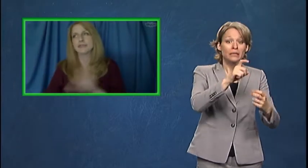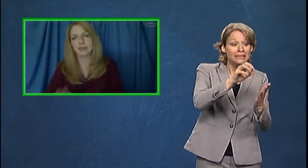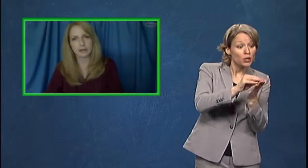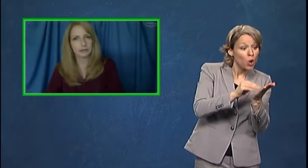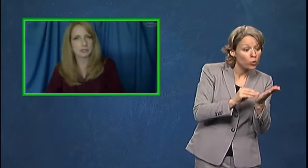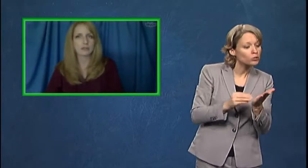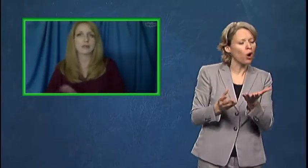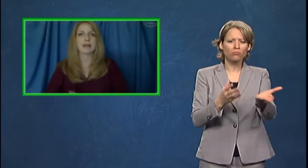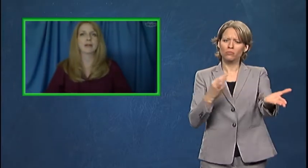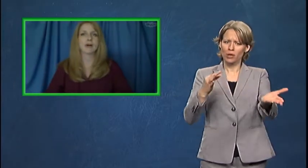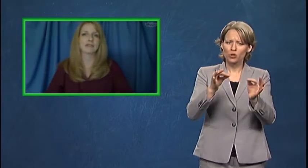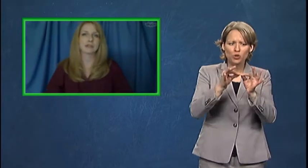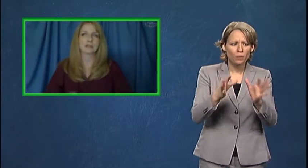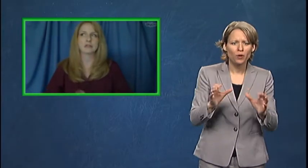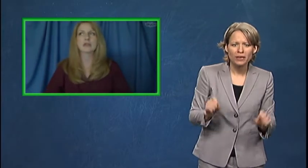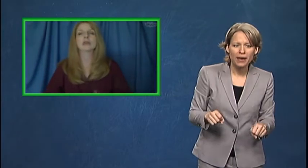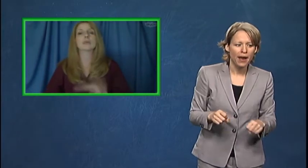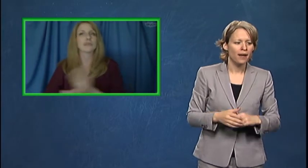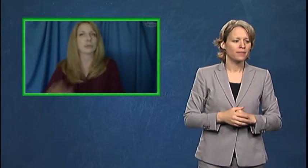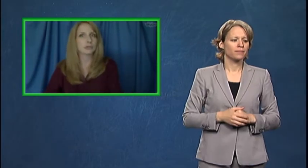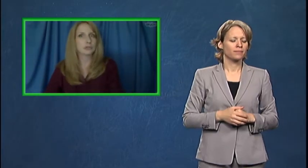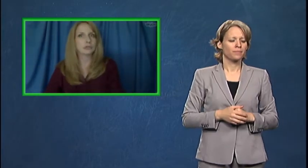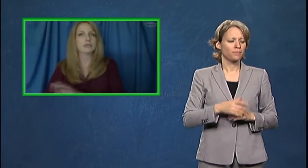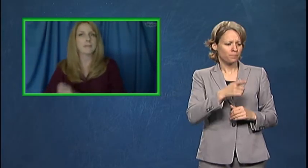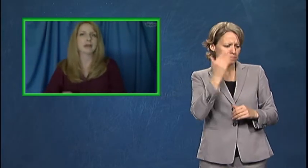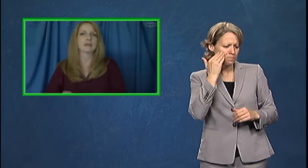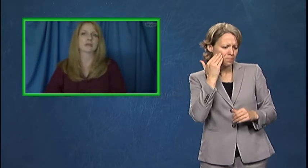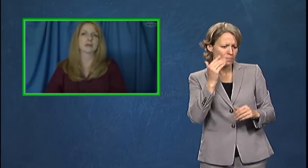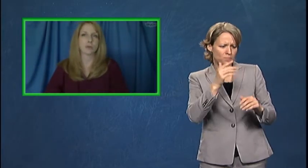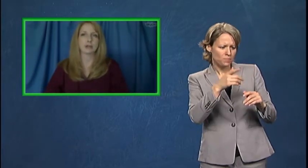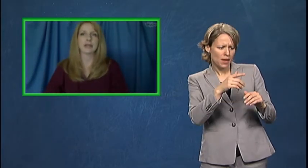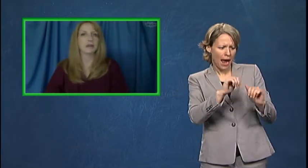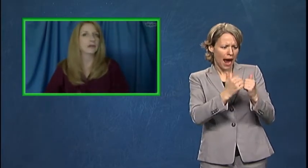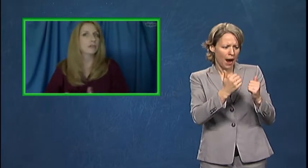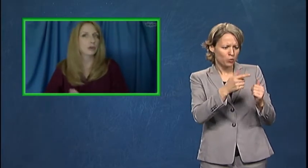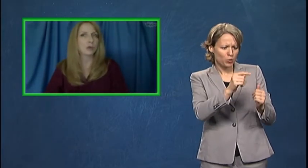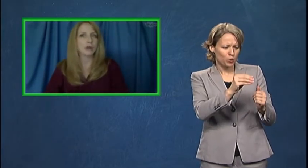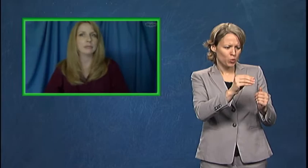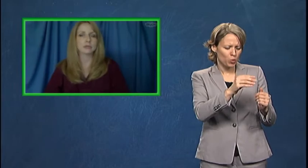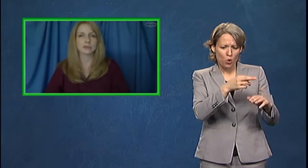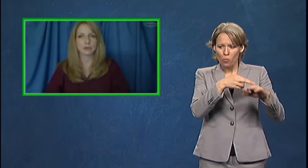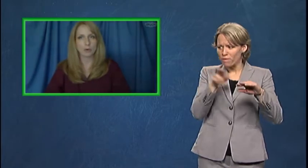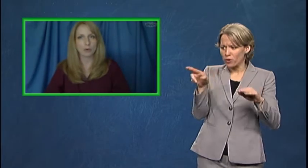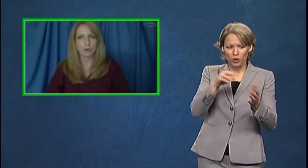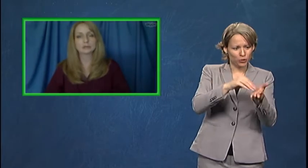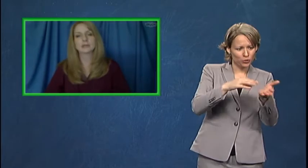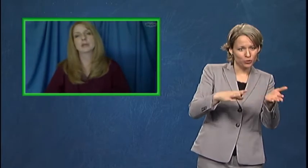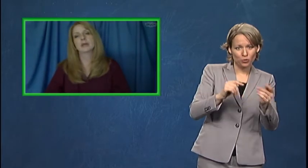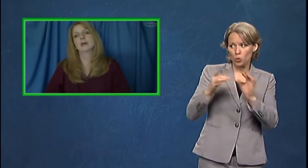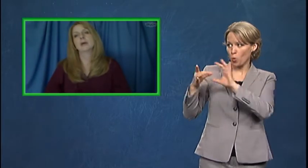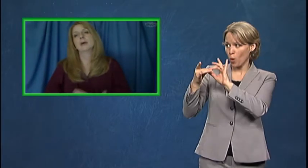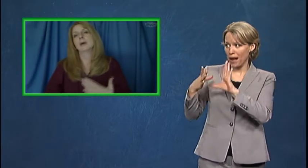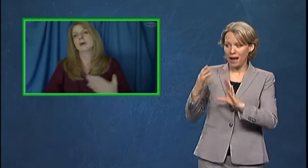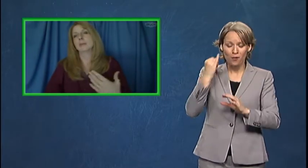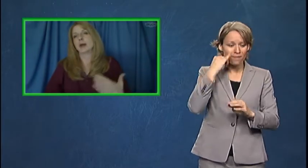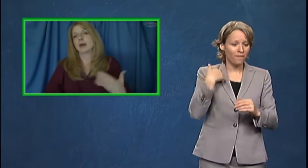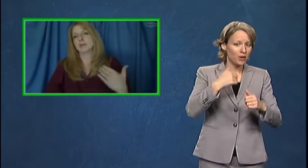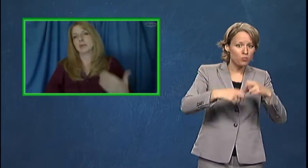refer the faculty to the right office and refer the student back to the coordinator if there are problems with the course. But